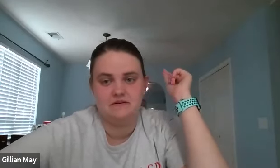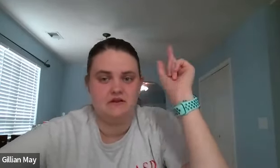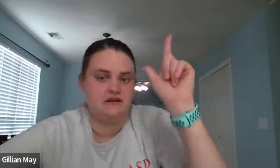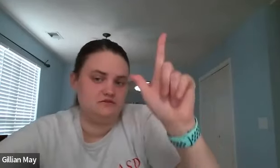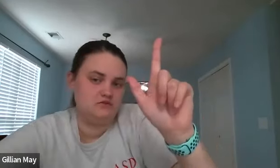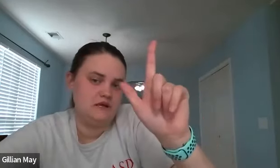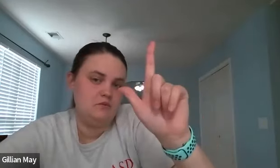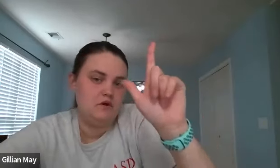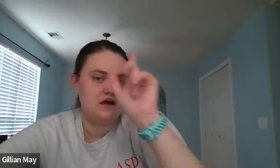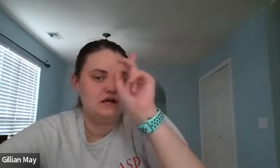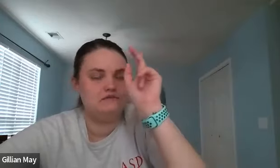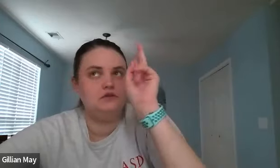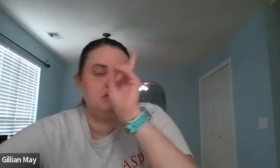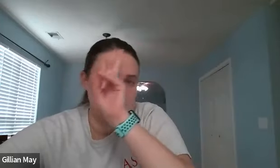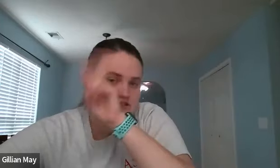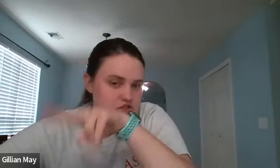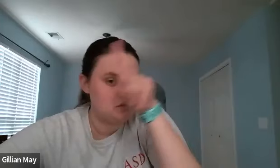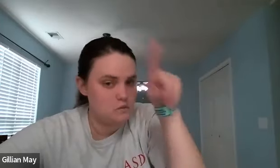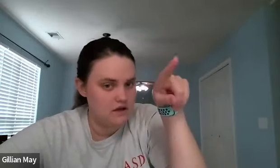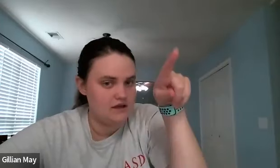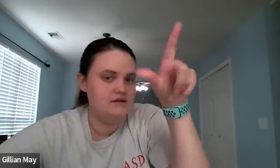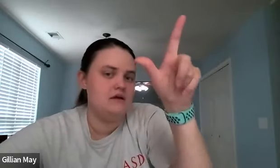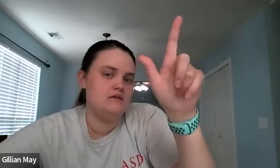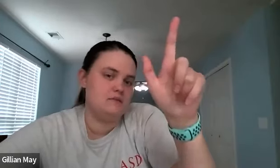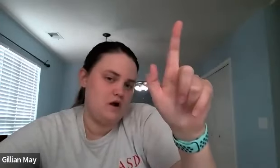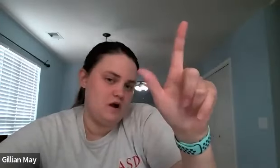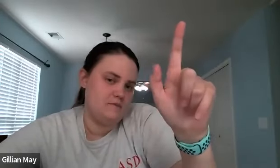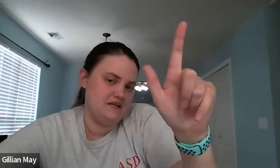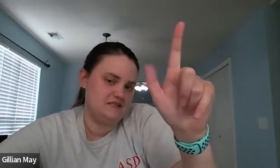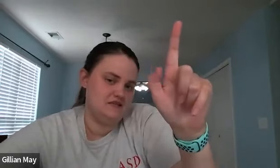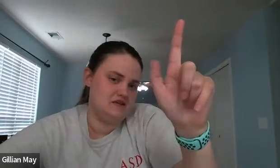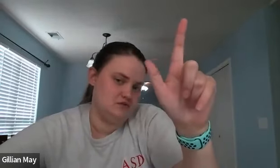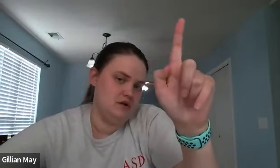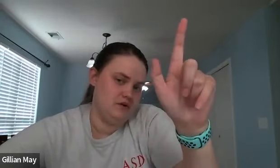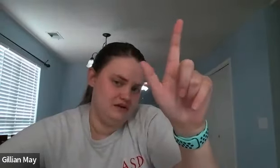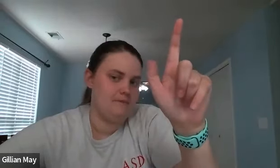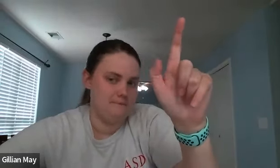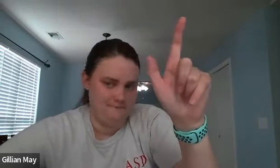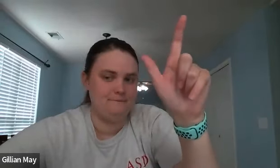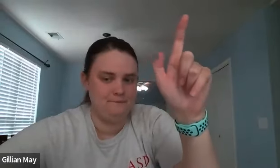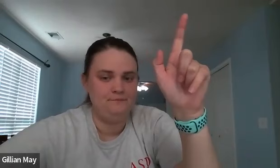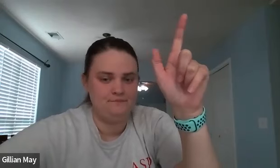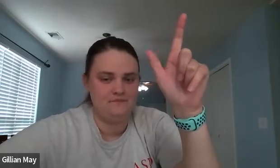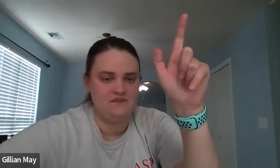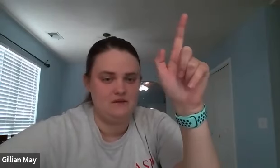All right, so 21, you can do 2, 1. The more common is the 21, yeah. Then we